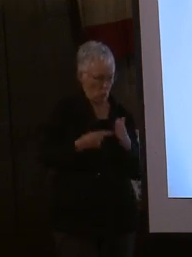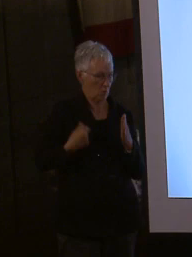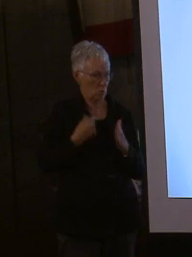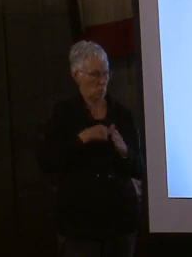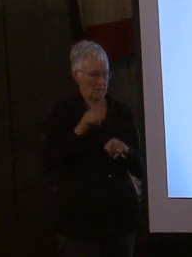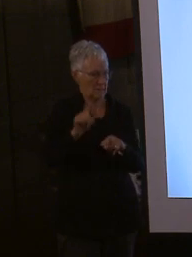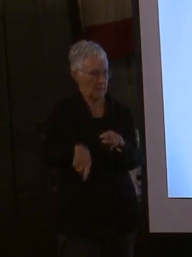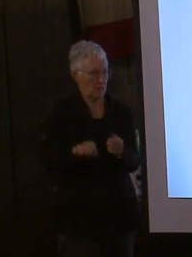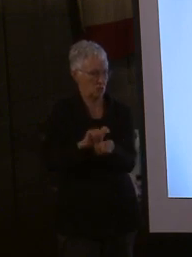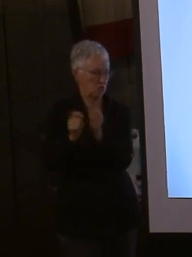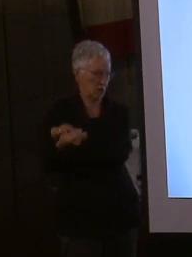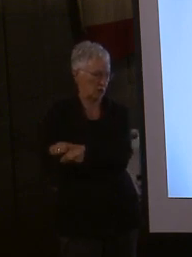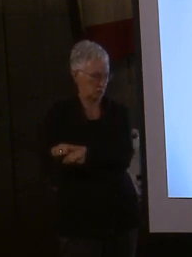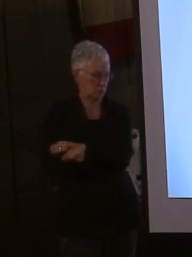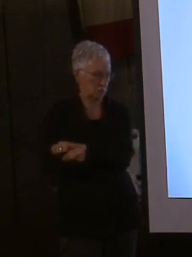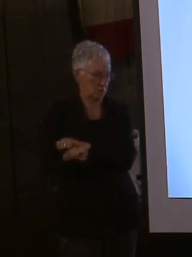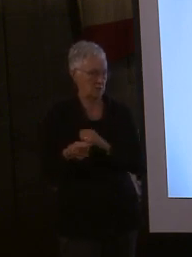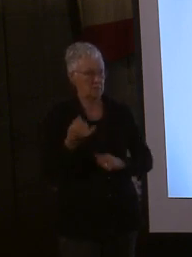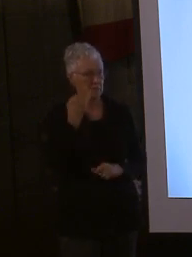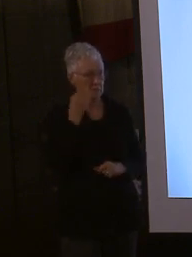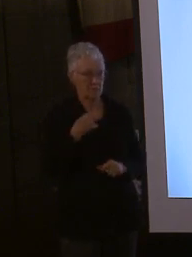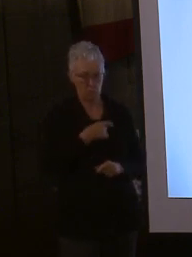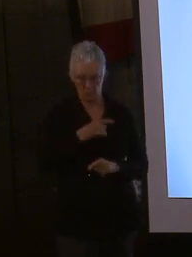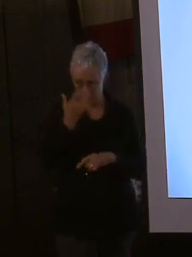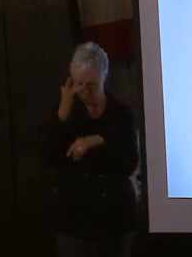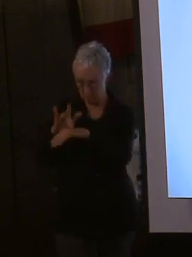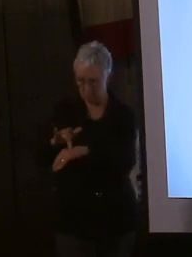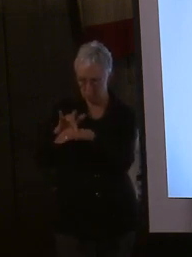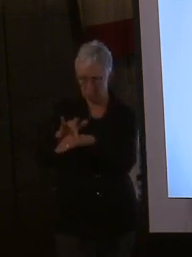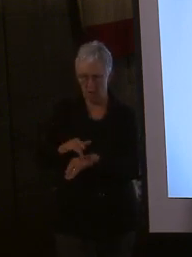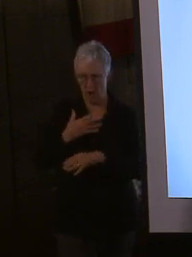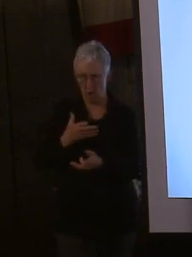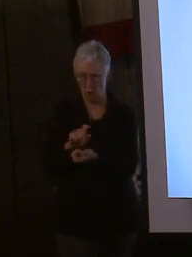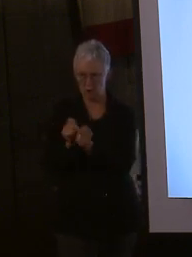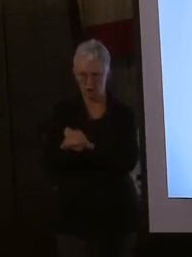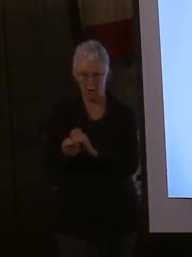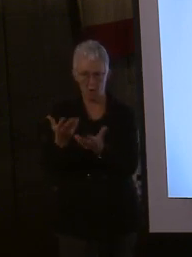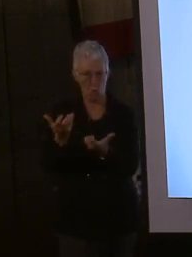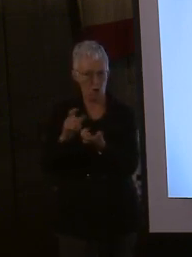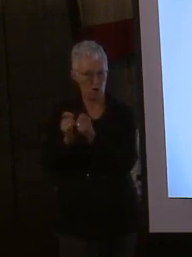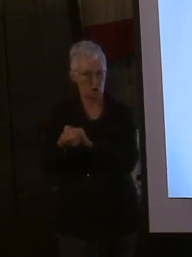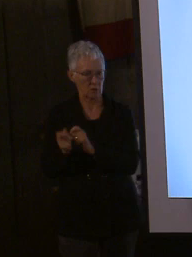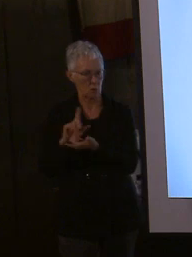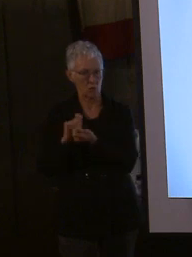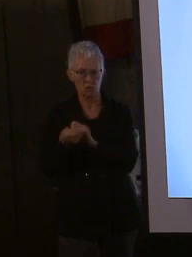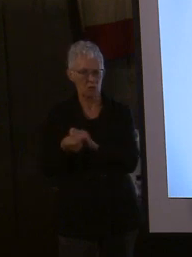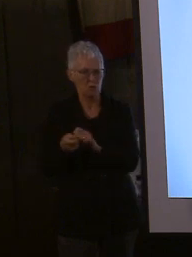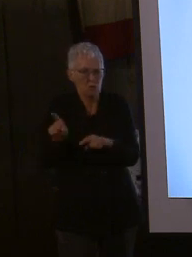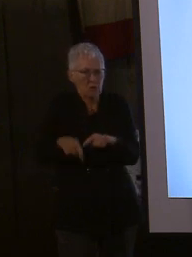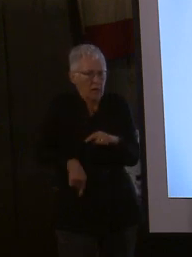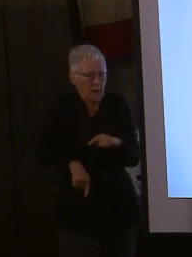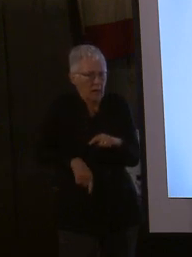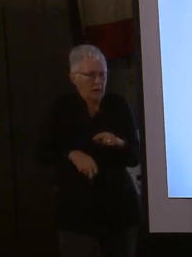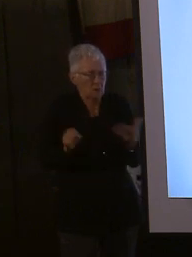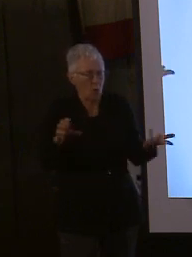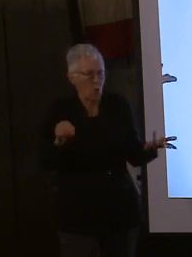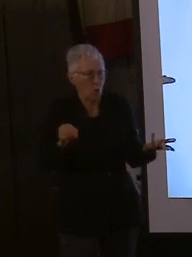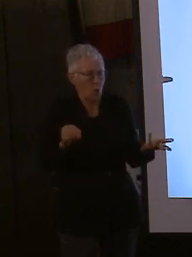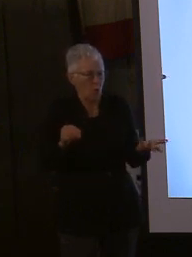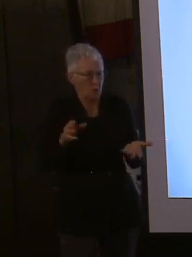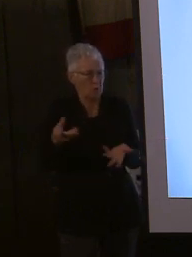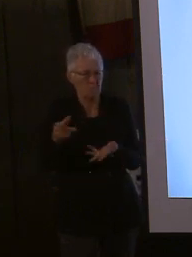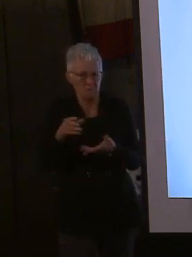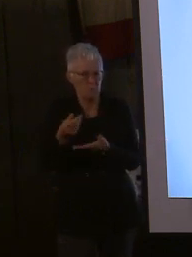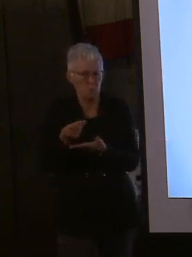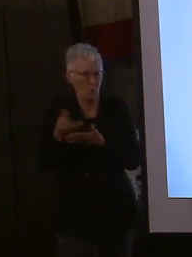focus on what we can change. Because if we don't, it's like the example I give is if you've gone swimming and had a